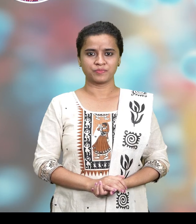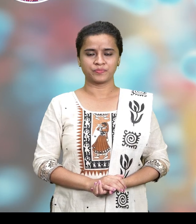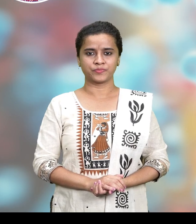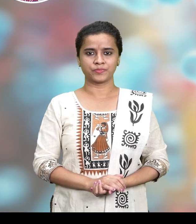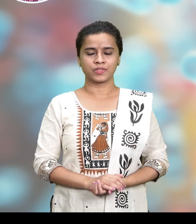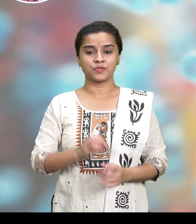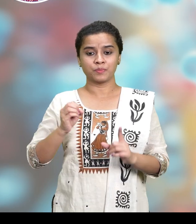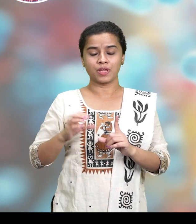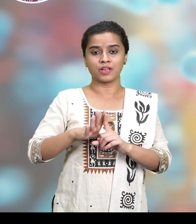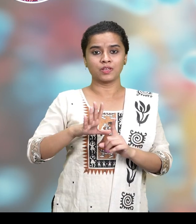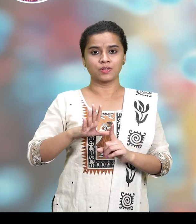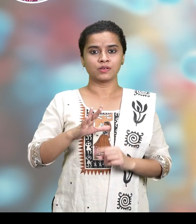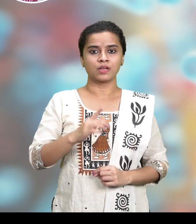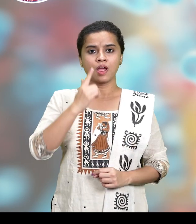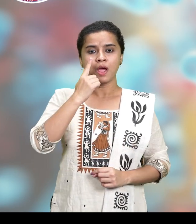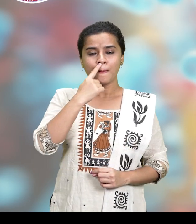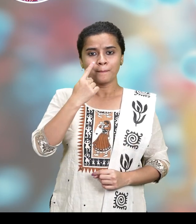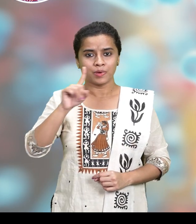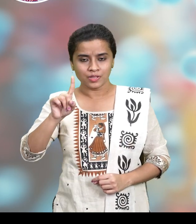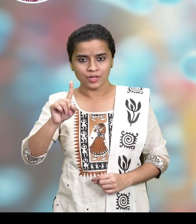from affected mother to baby.